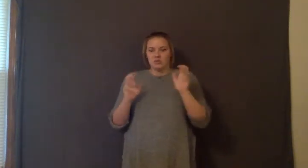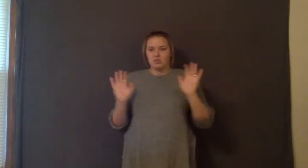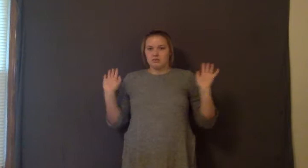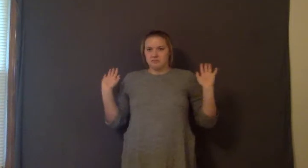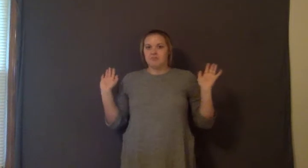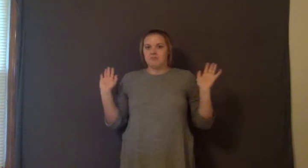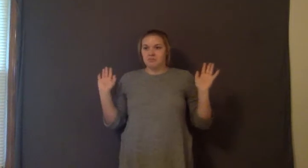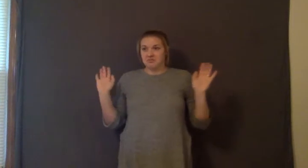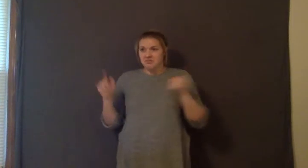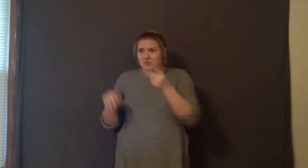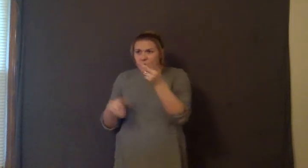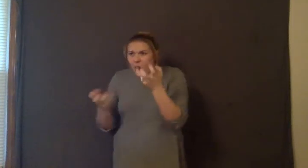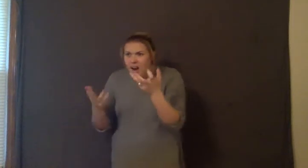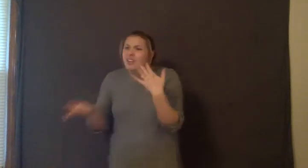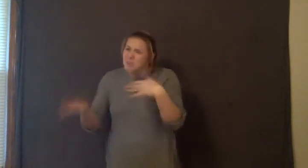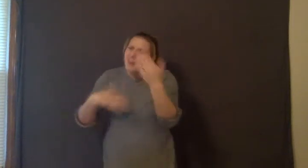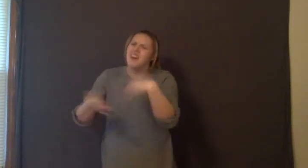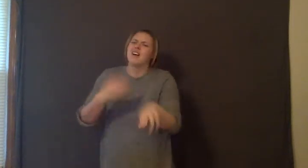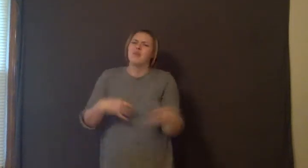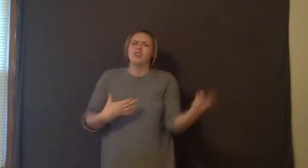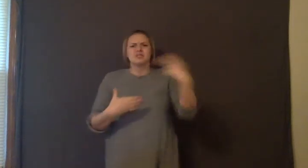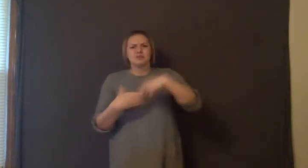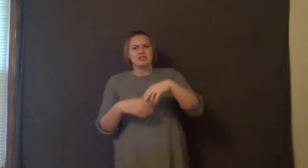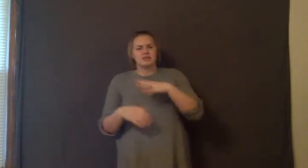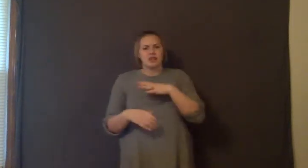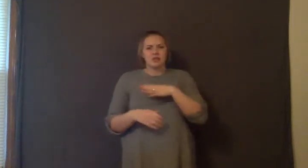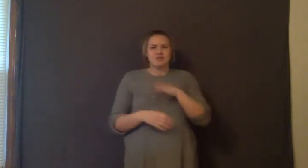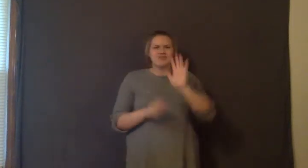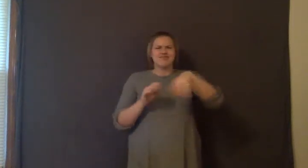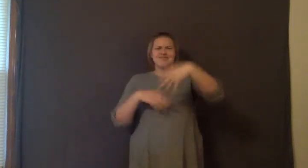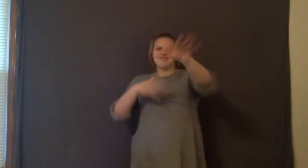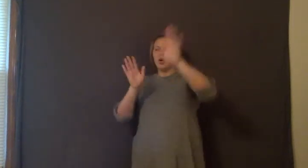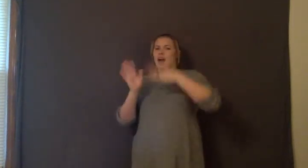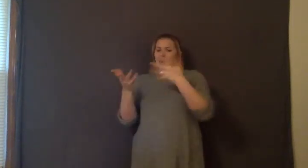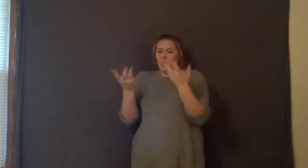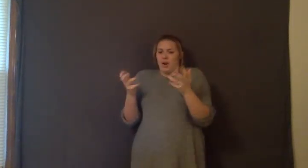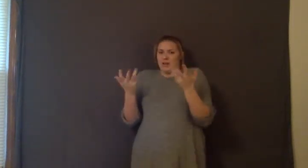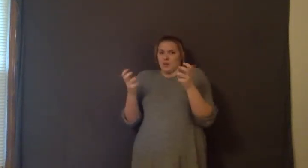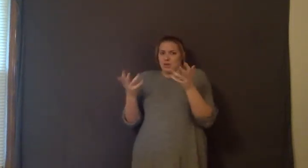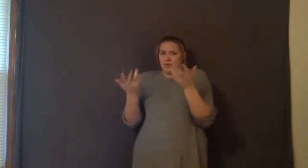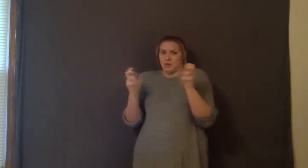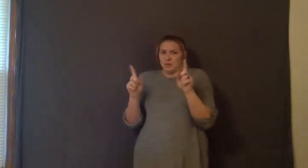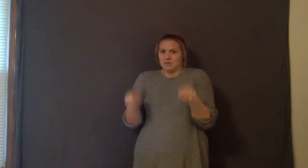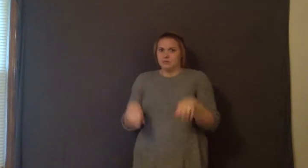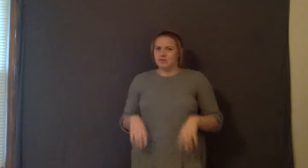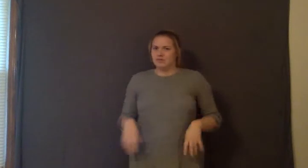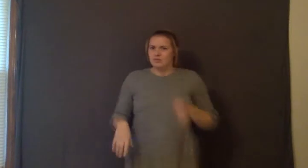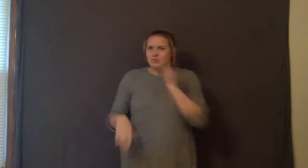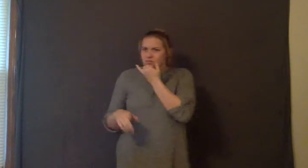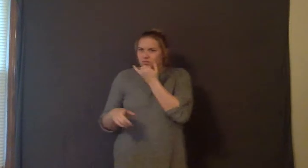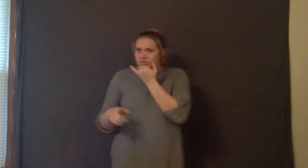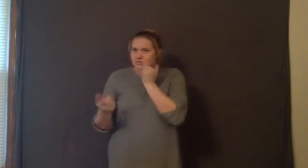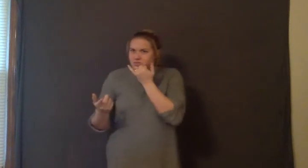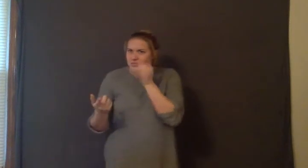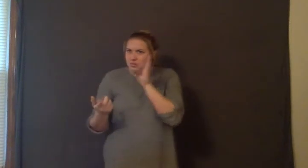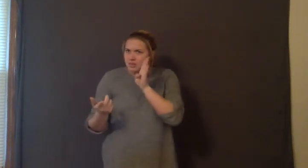have some beer." I said, "No, I don't feel right about that. Y'all go ahead. And then my brother started staring at me. He said, what's wrong with you? Have some beer." Then he